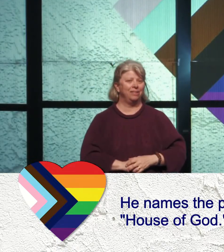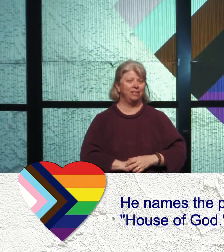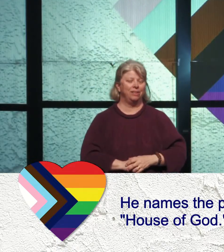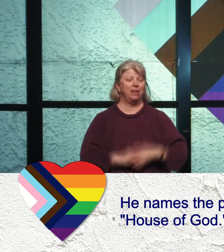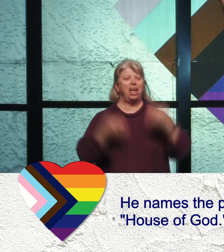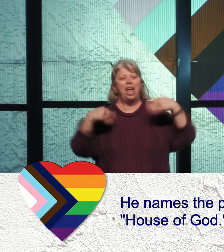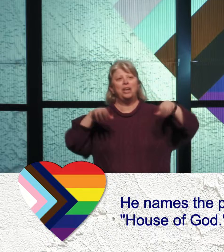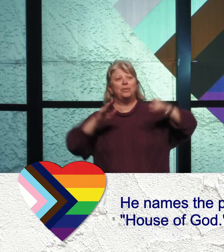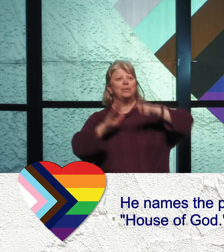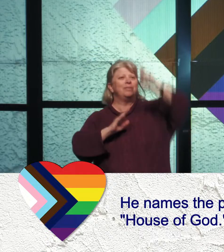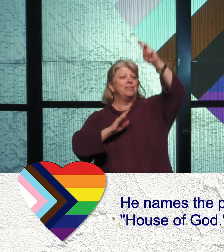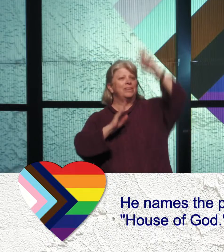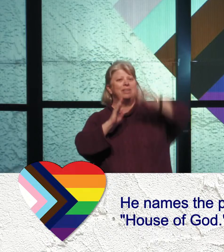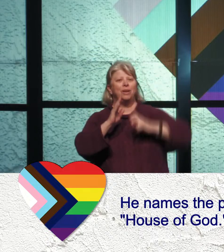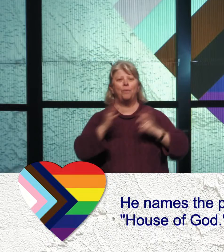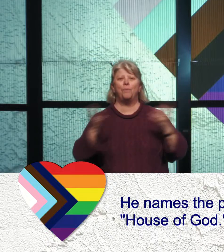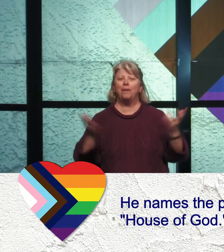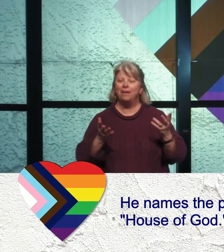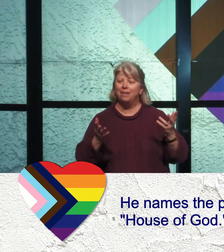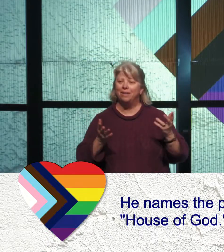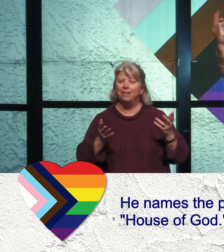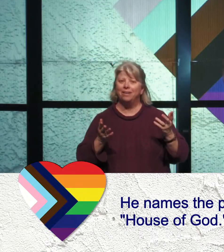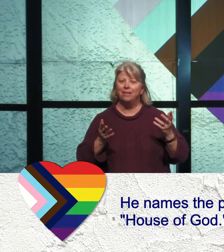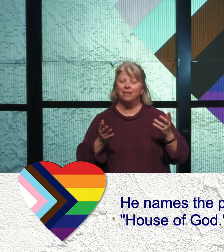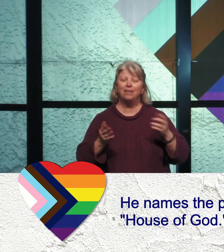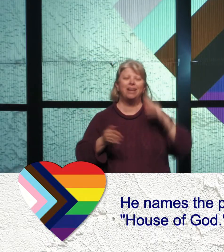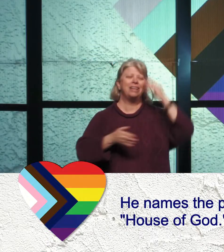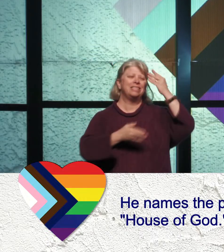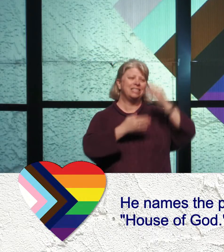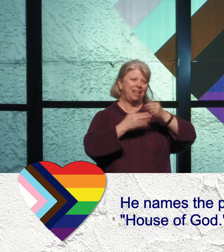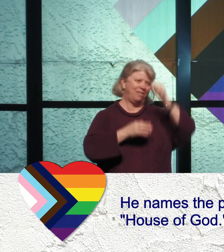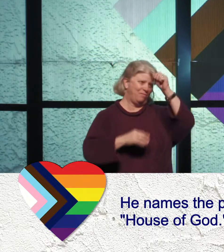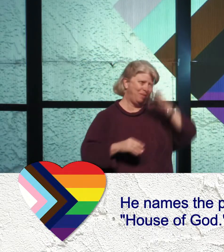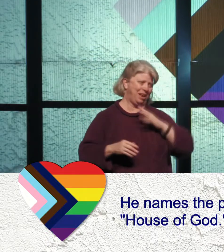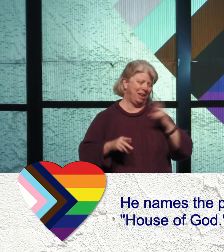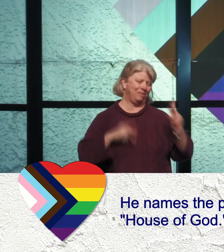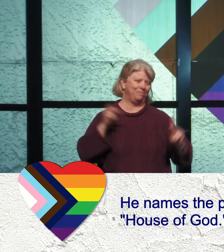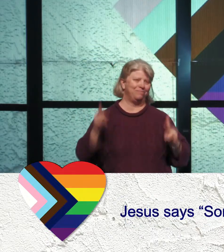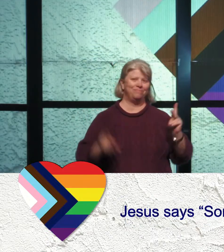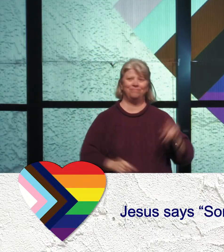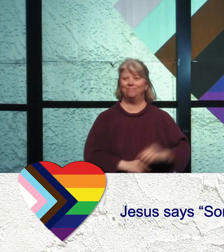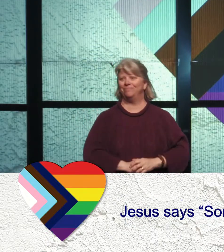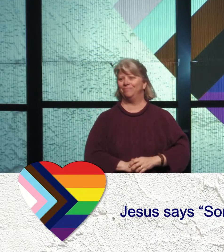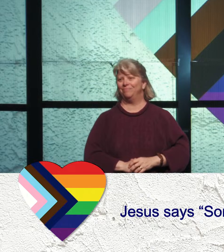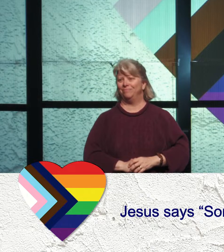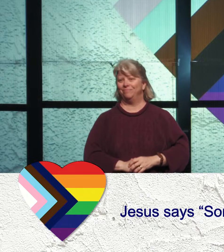Ascending and descending on what? On the Son of Man.